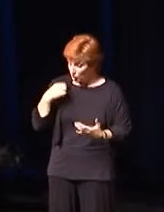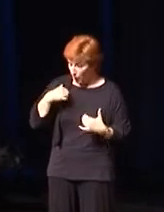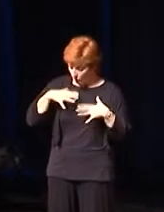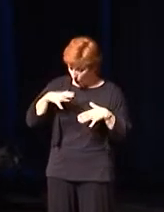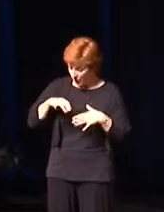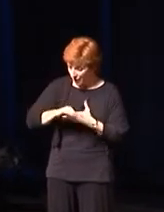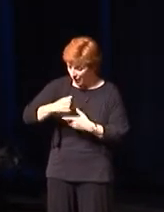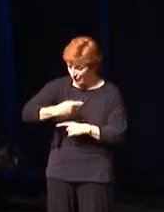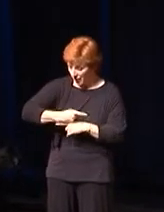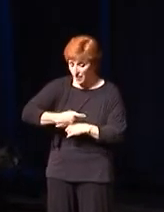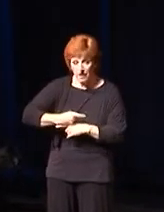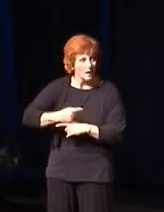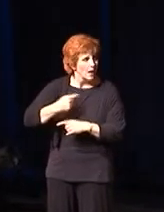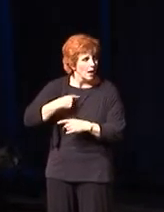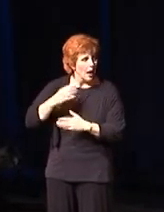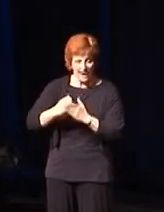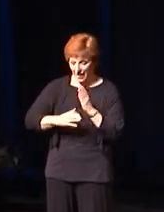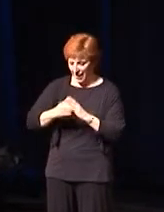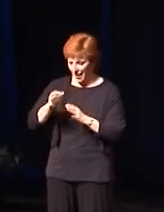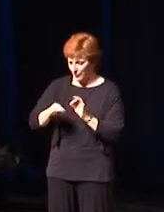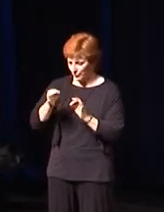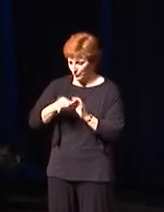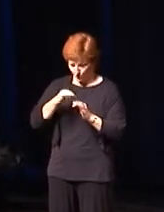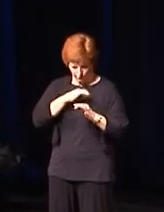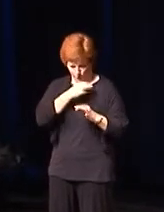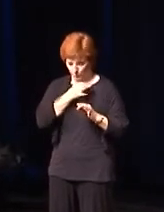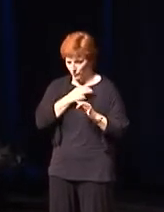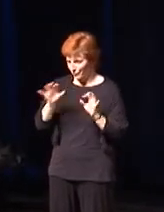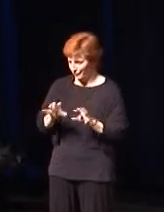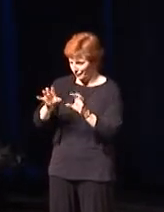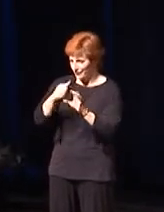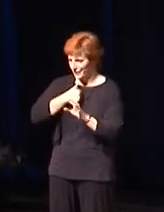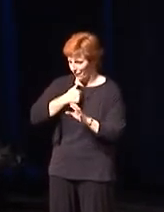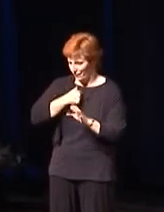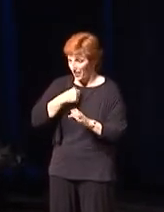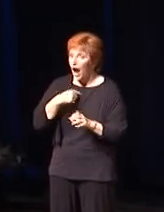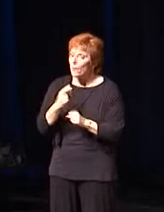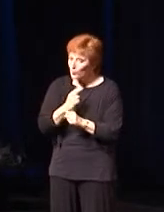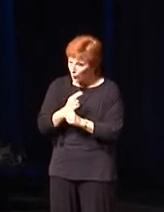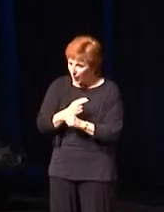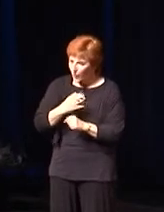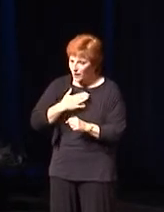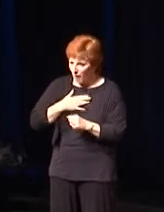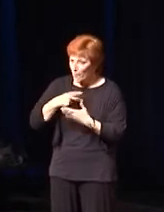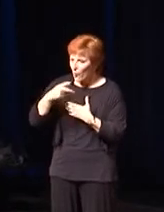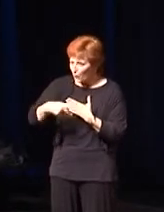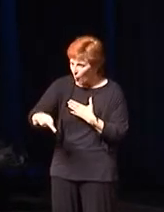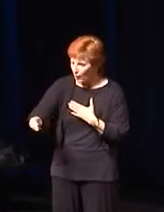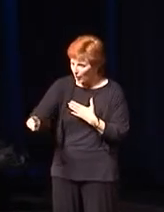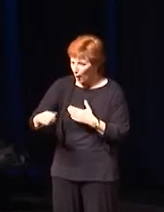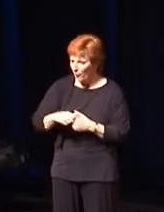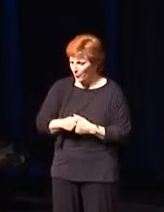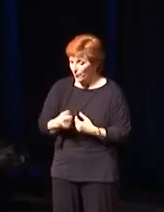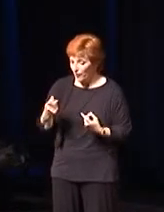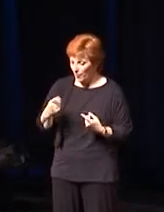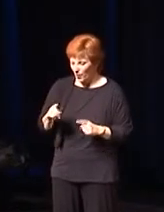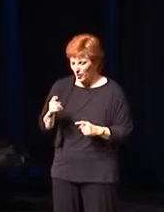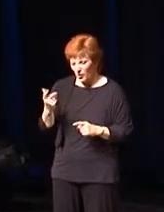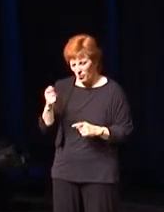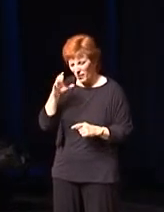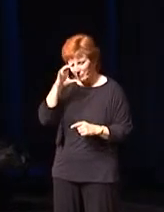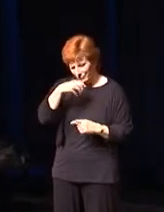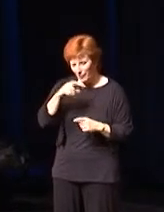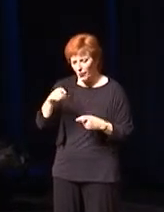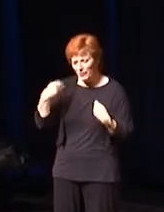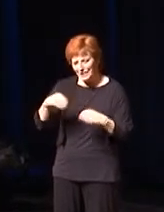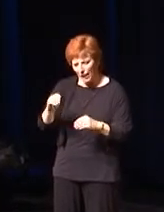on was a shirt that I had hand embroidered myself. I was wearing my portfolio. You see, when you're a little bit weird, you've got to